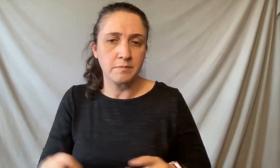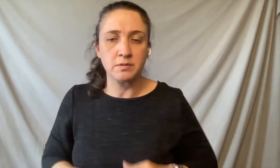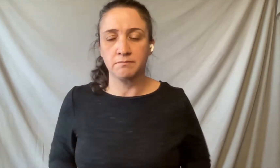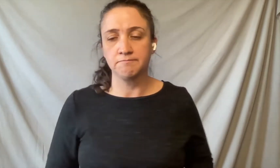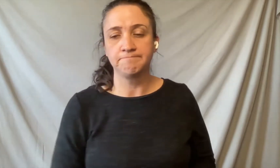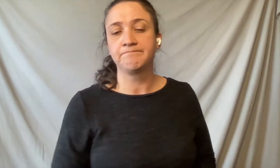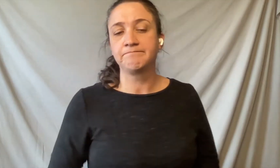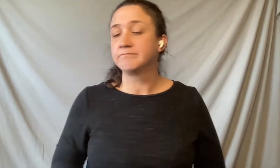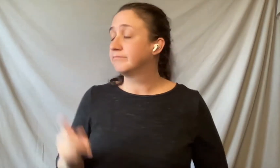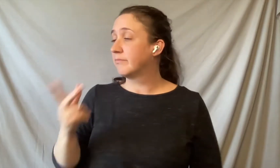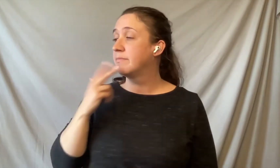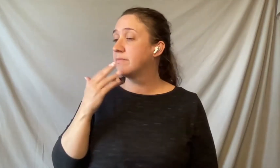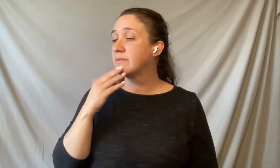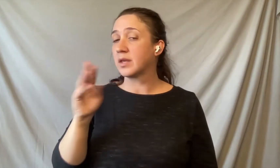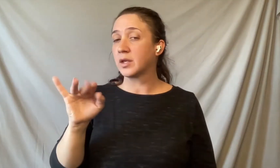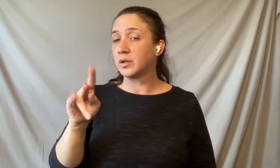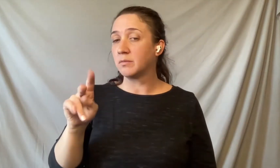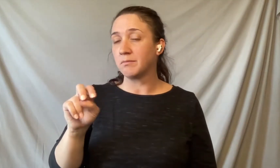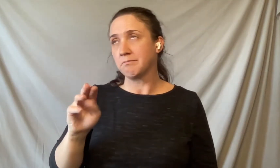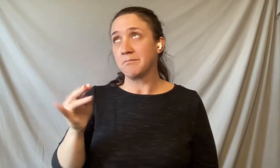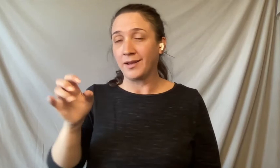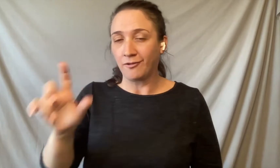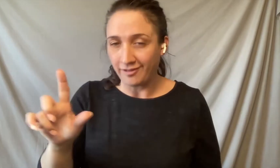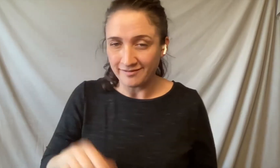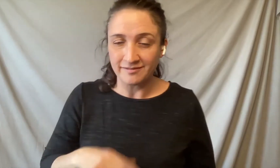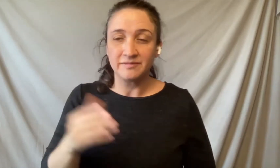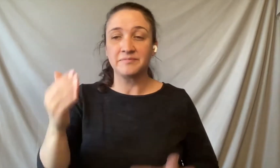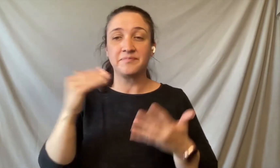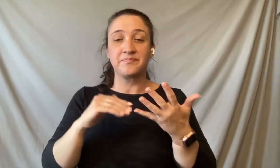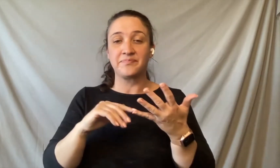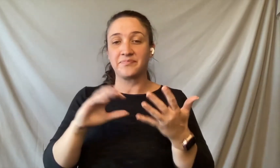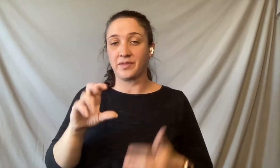Thank you, Michael. Claire?